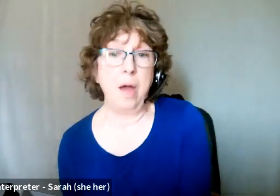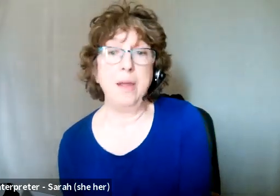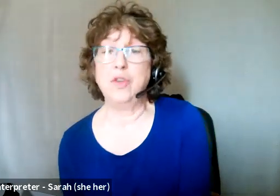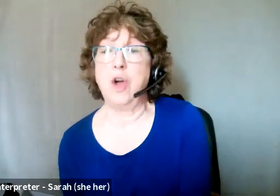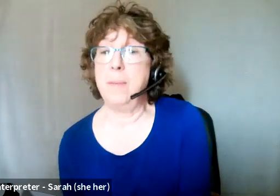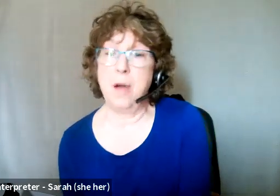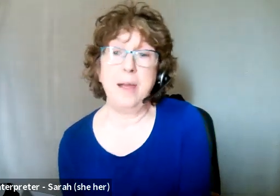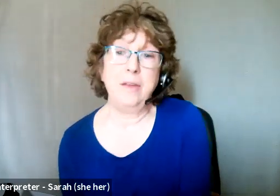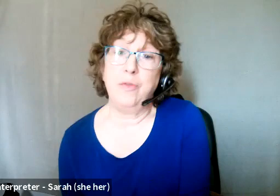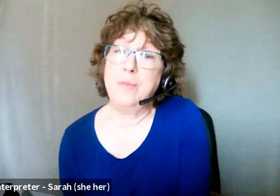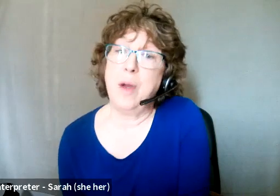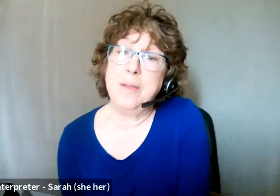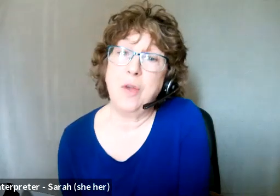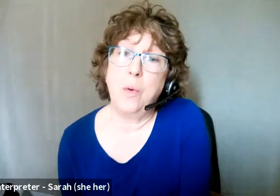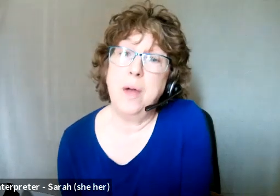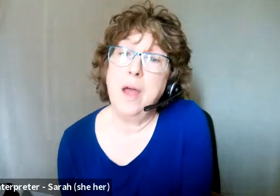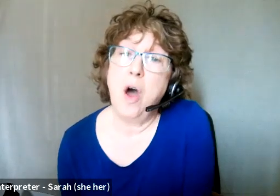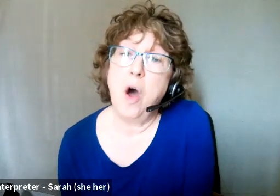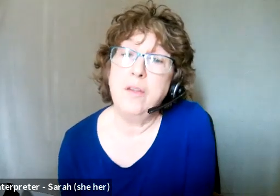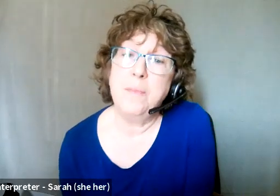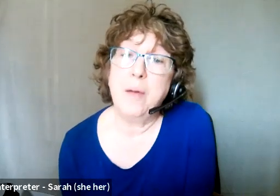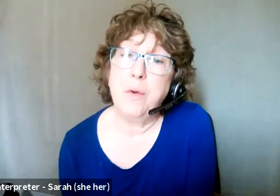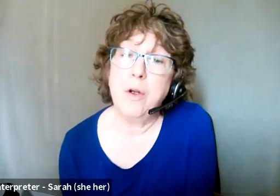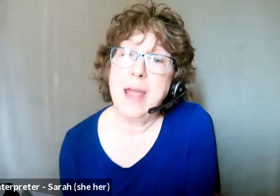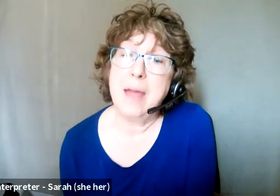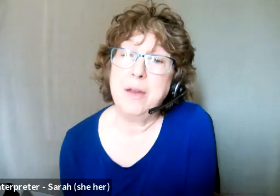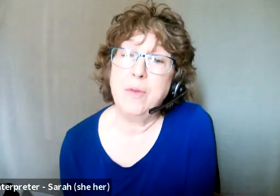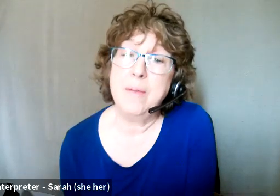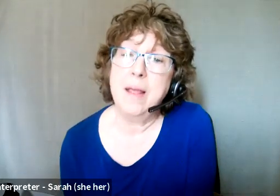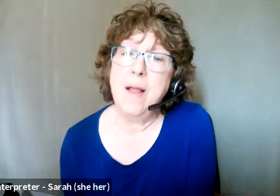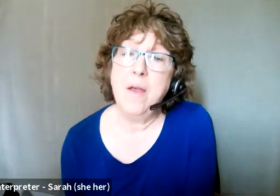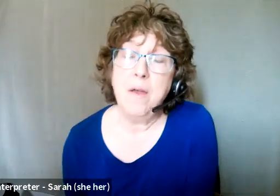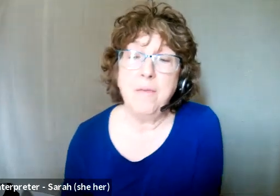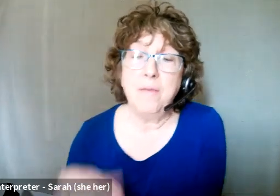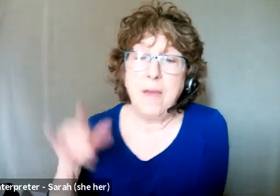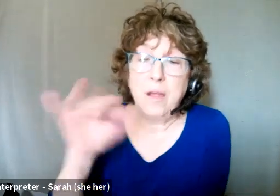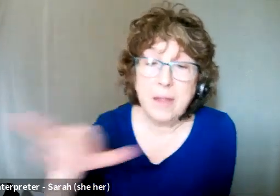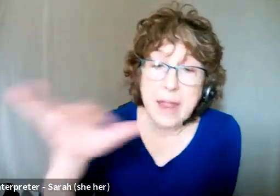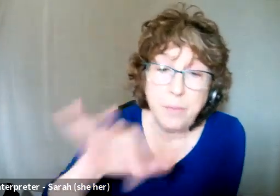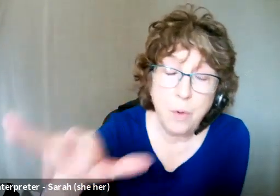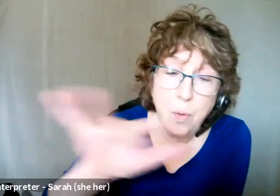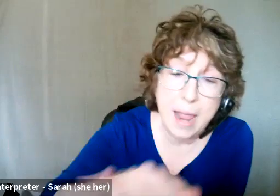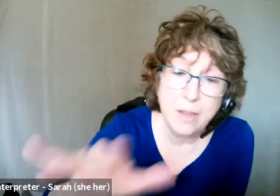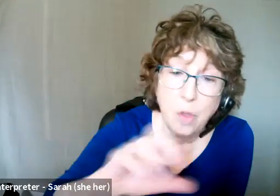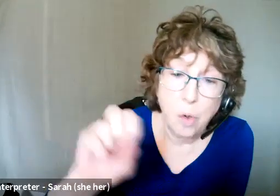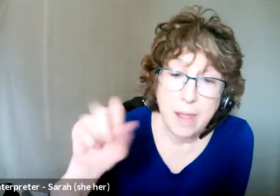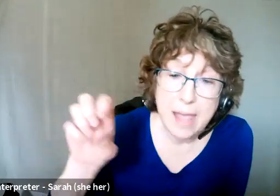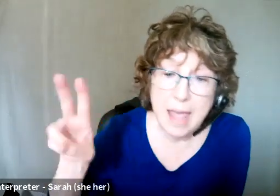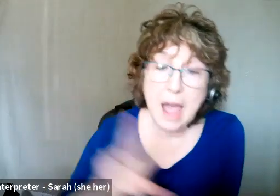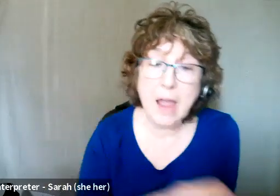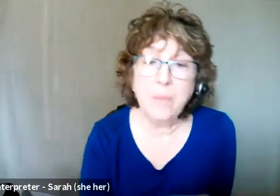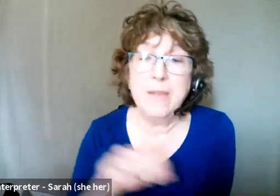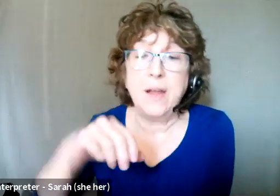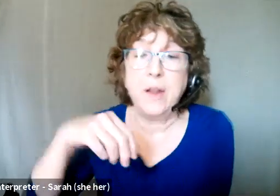was, graduated and got my job, got my dream job. And so all of my work and my dreams